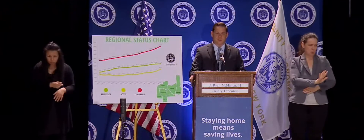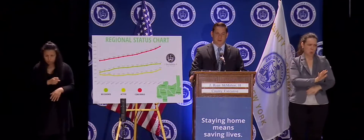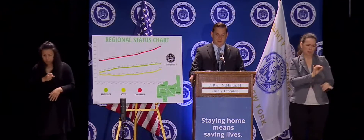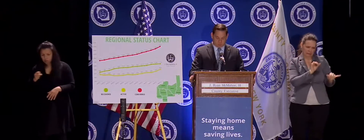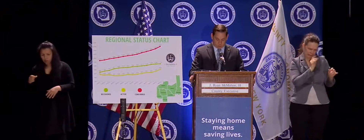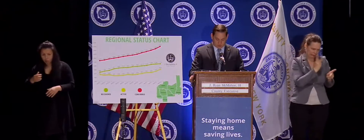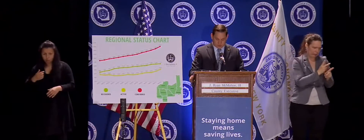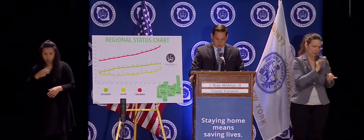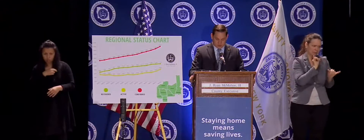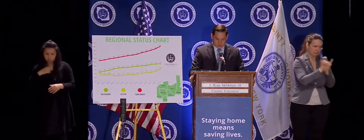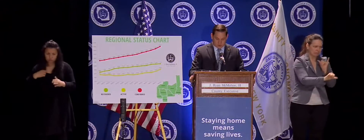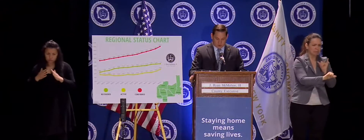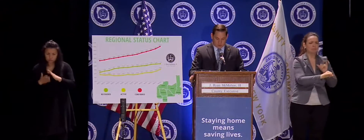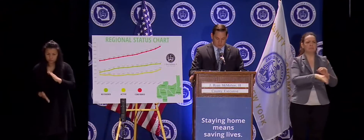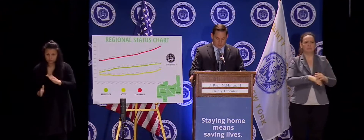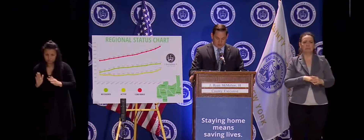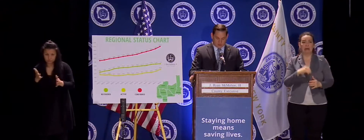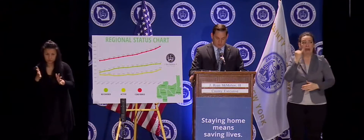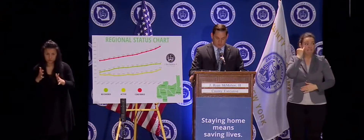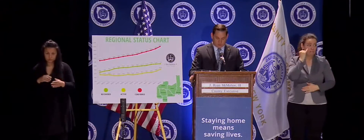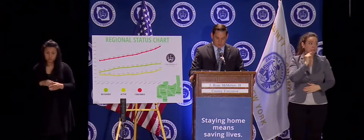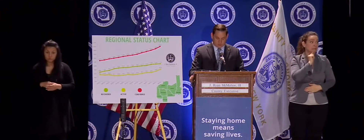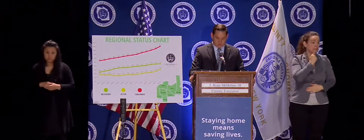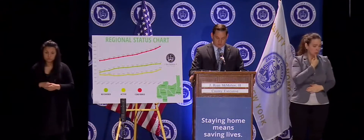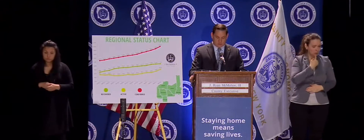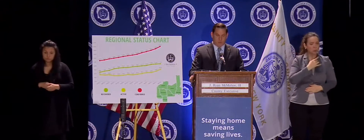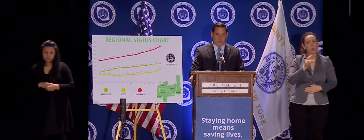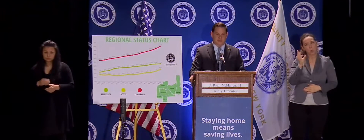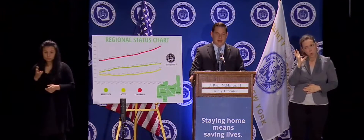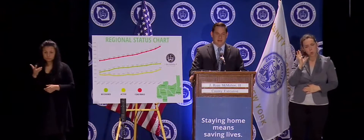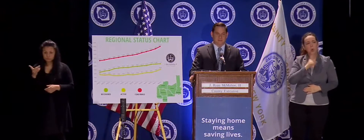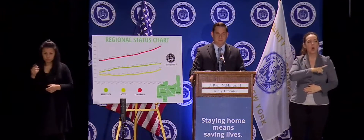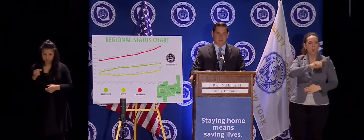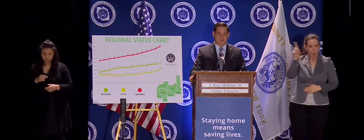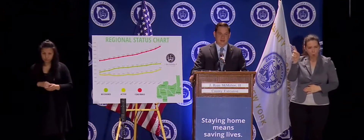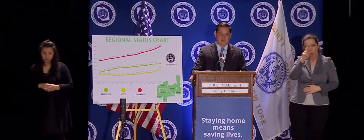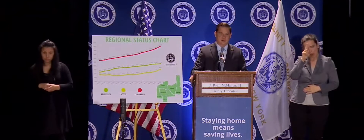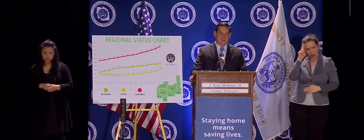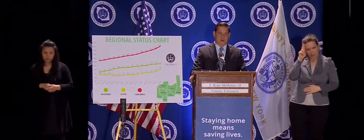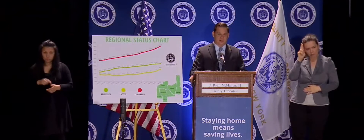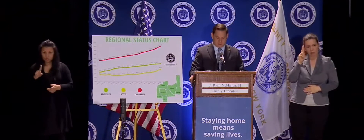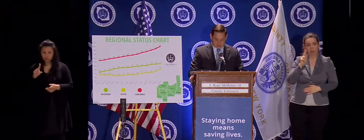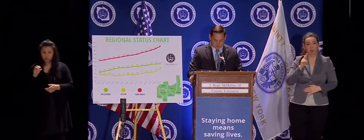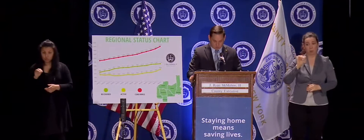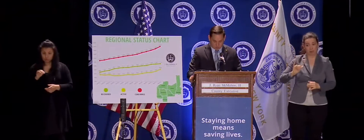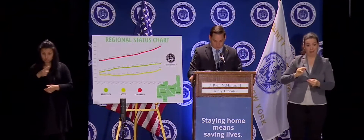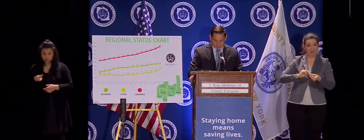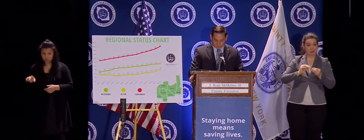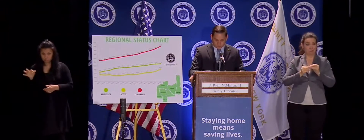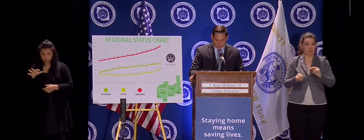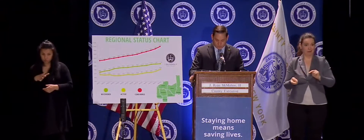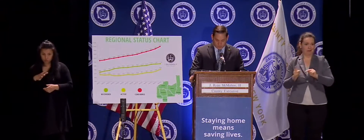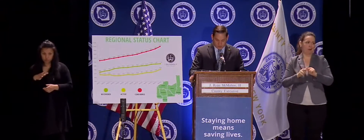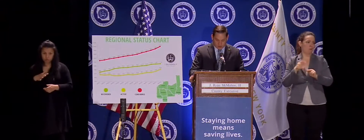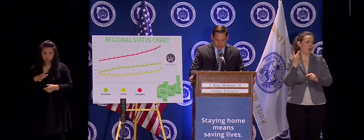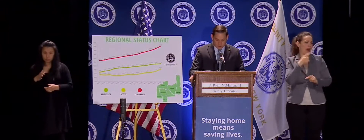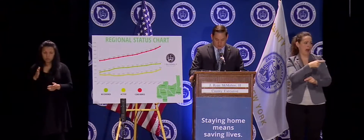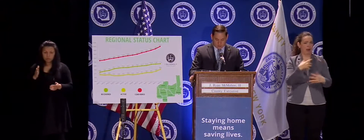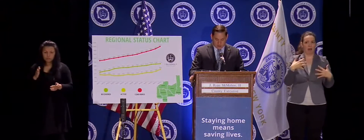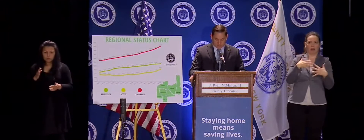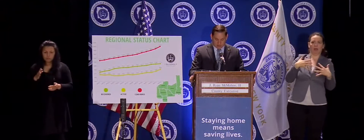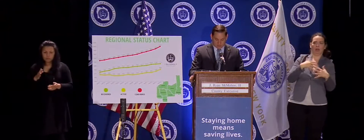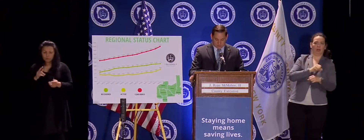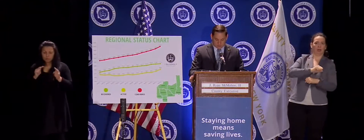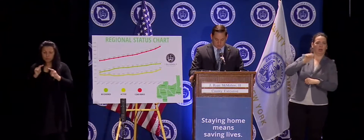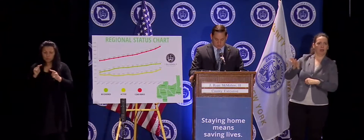of treatment at this point. So that number is a moment in time. That's not a trend at this point.